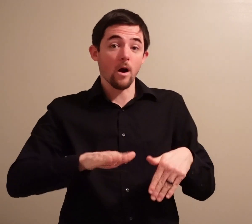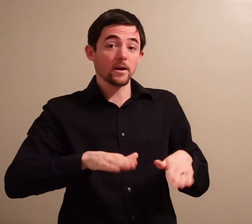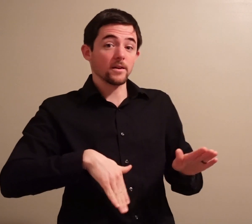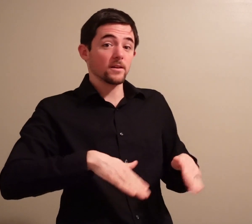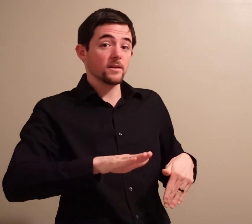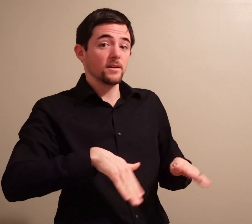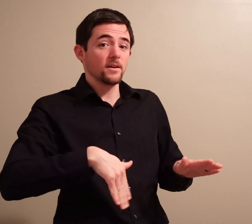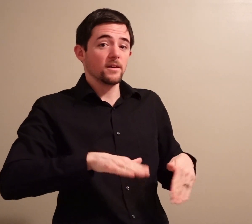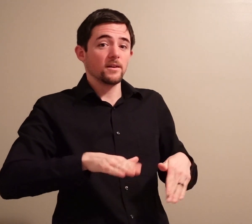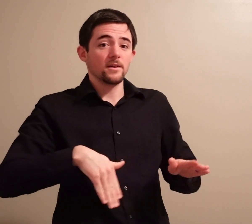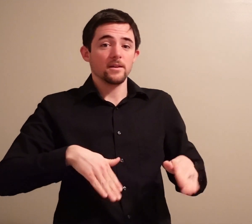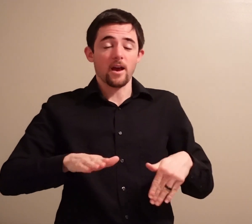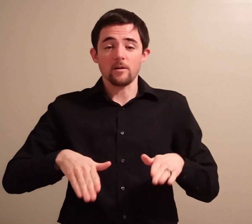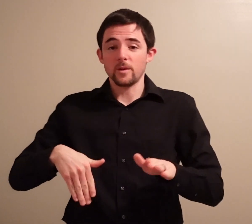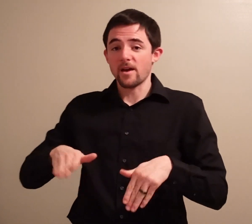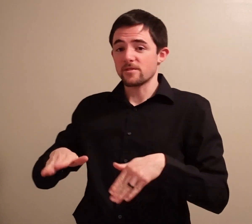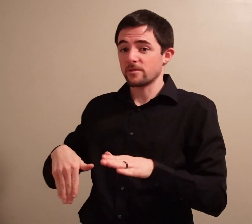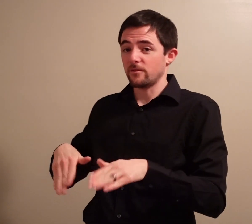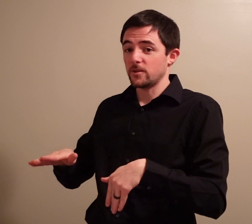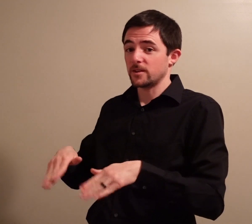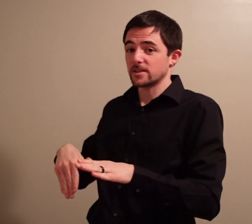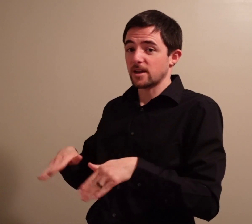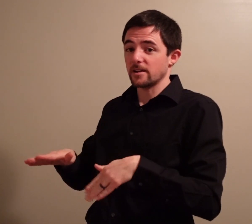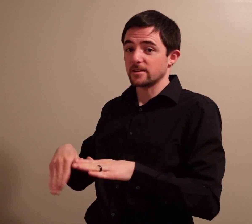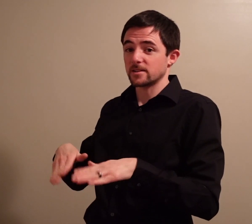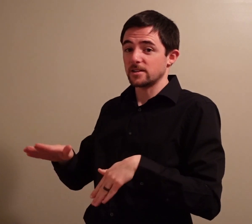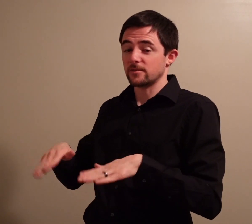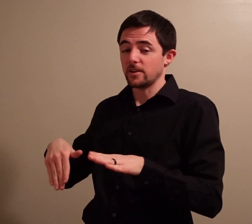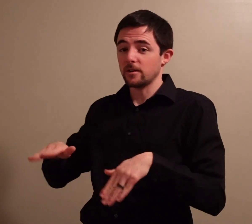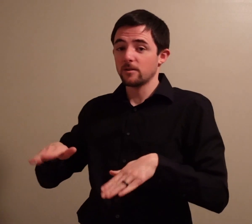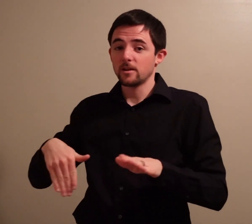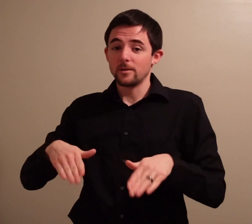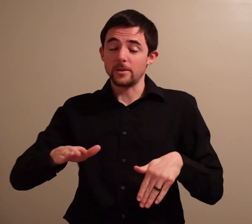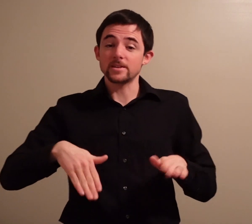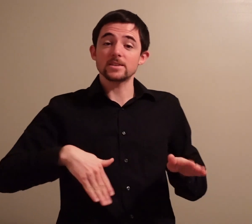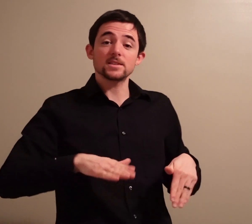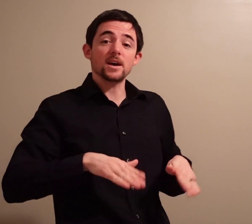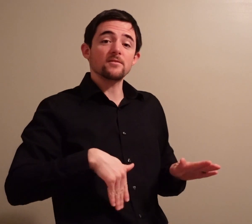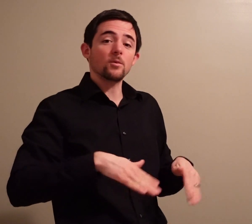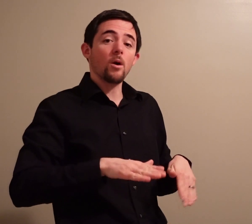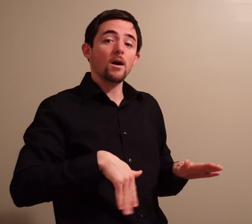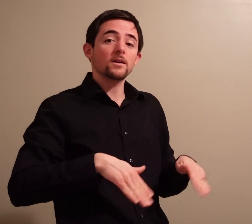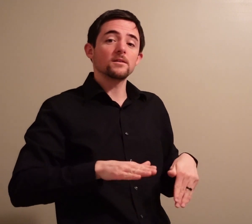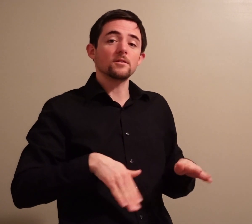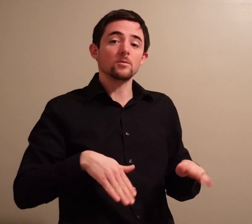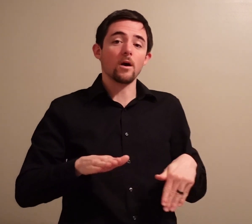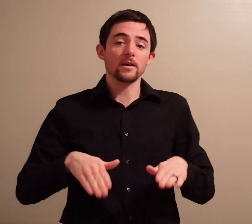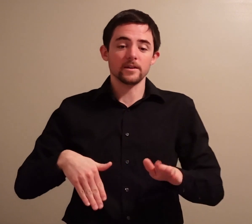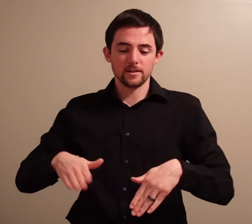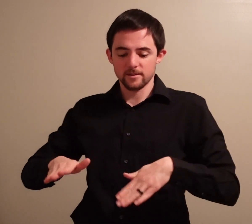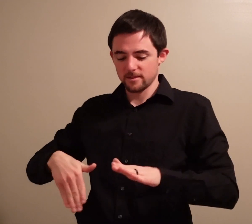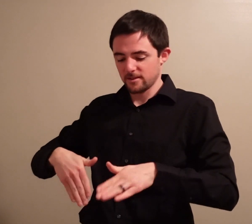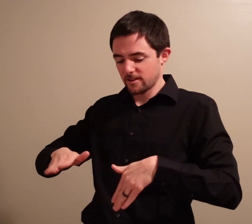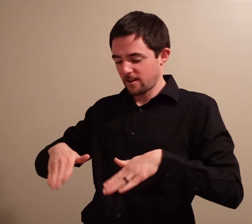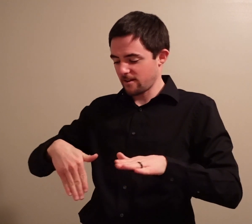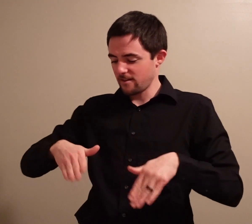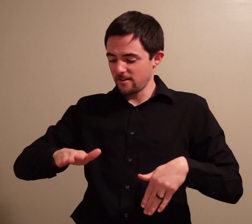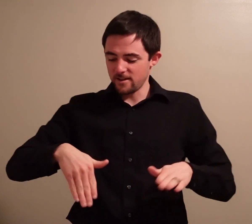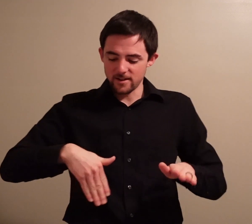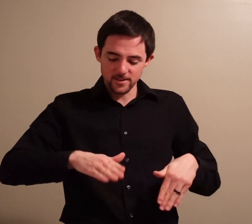walking. Now, we haven't reviewed this sign in today's video, but this is a sign for walk or walking. Okay,